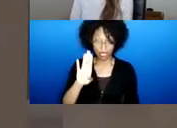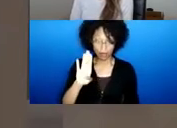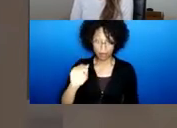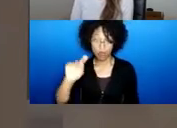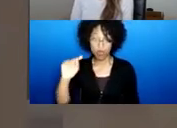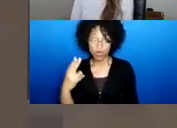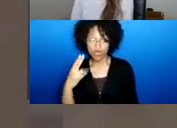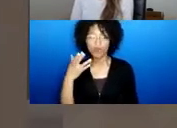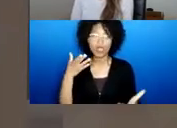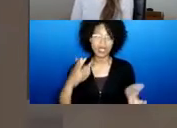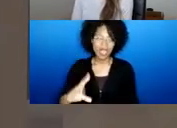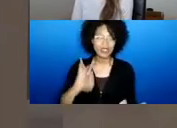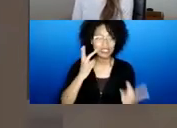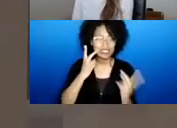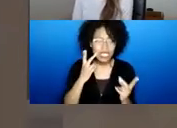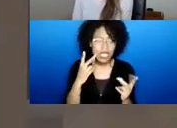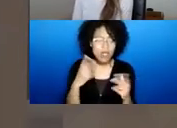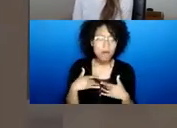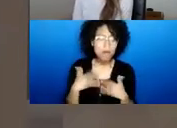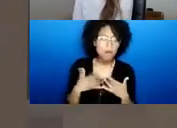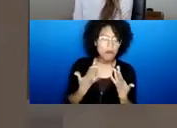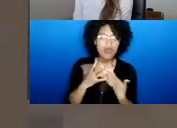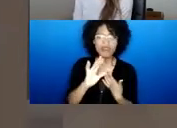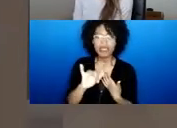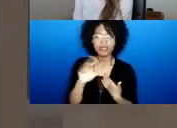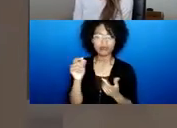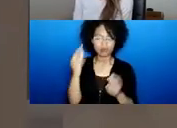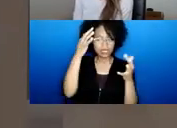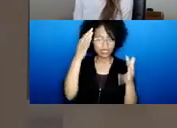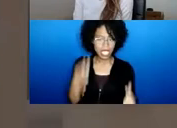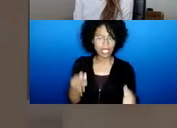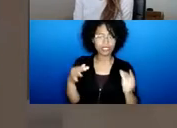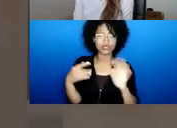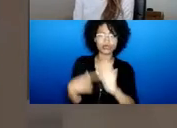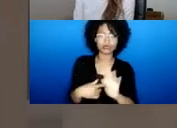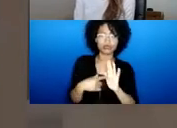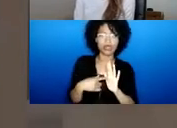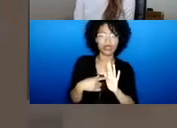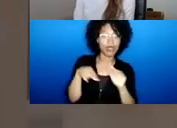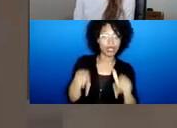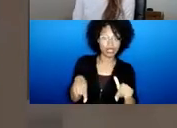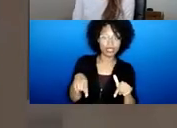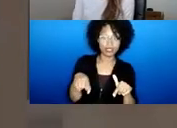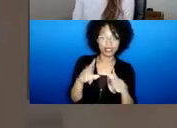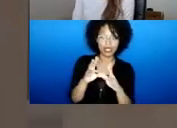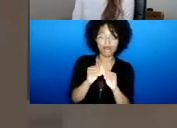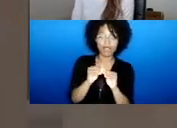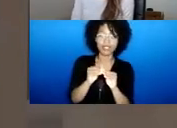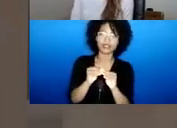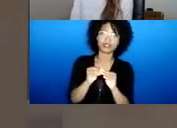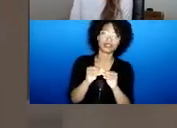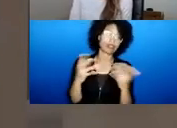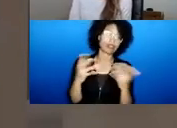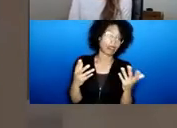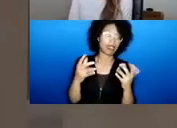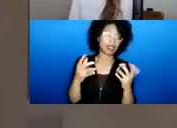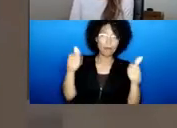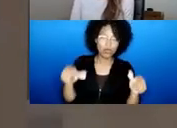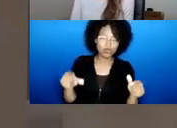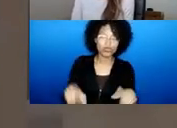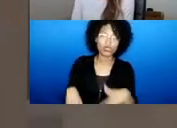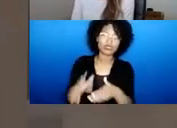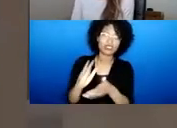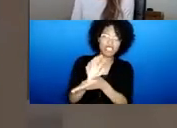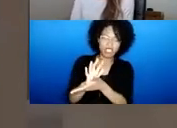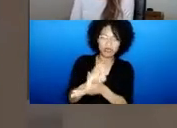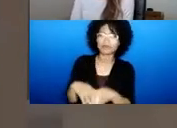to view the content that that company has chosen to share for this conference in the form of posters and videos. And